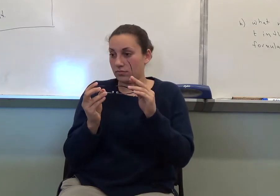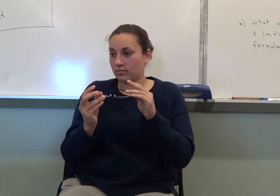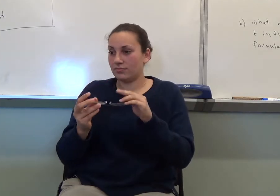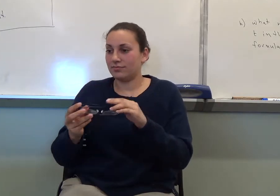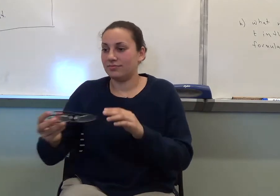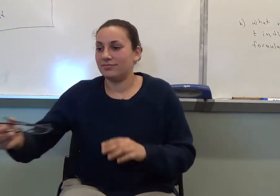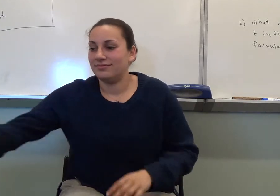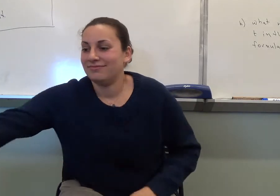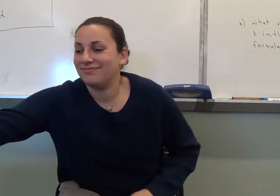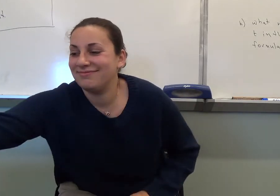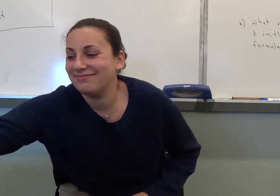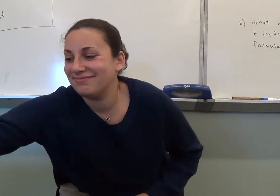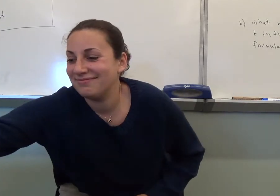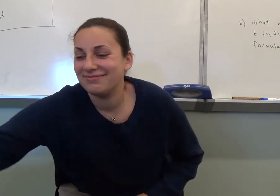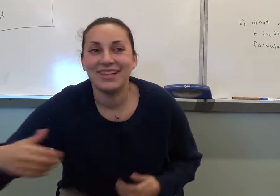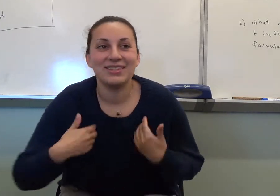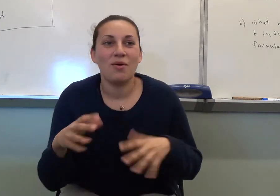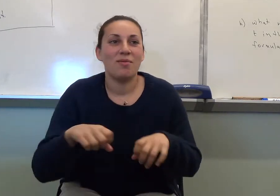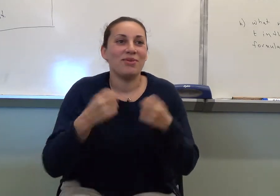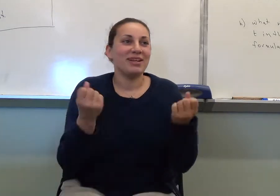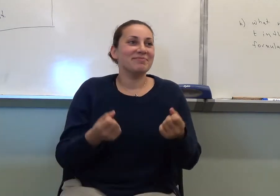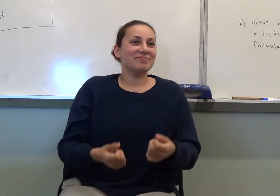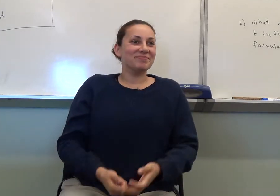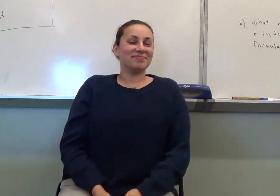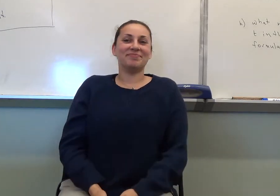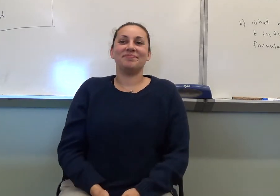yeah, 382. 382.